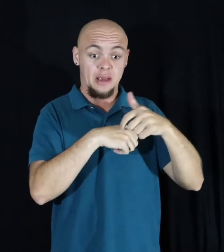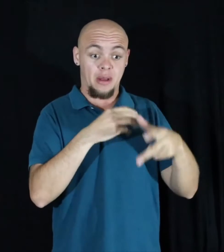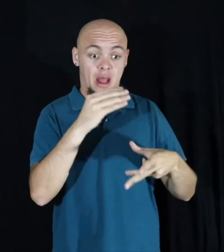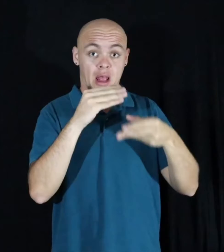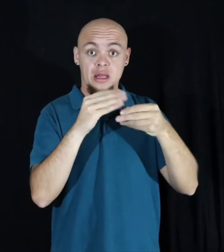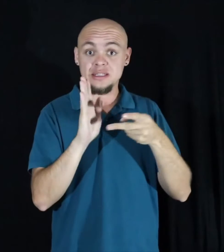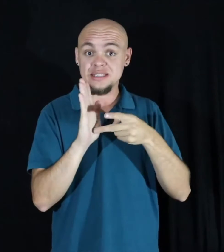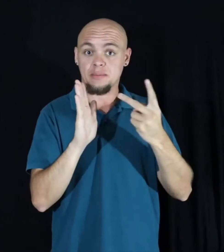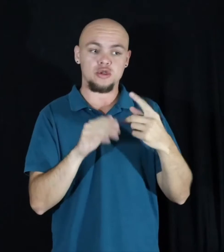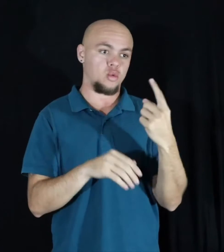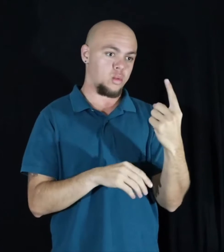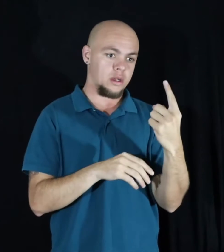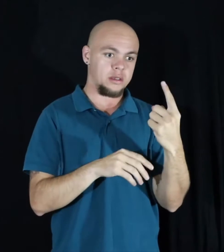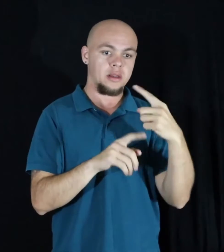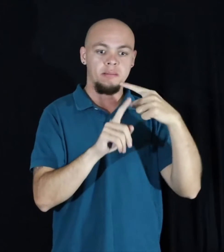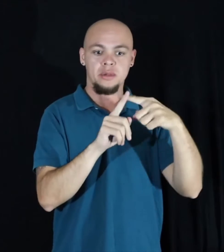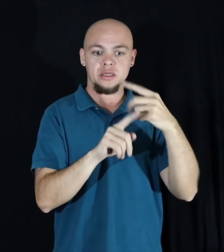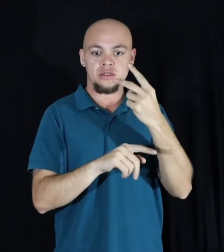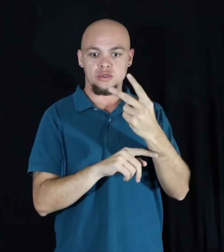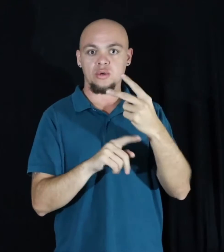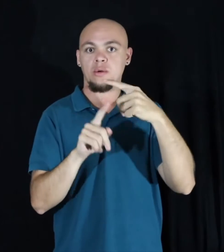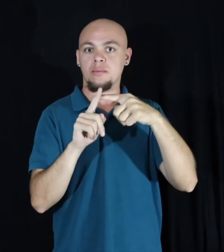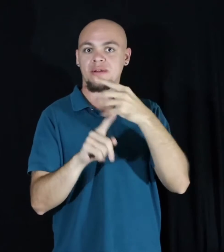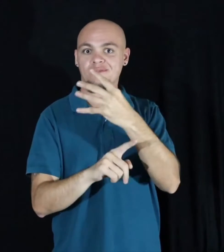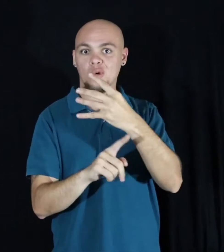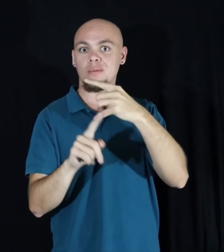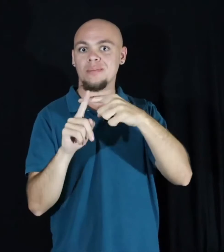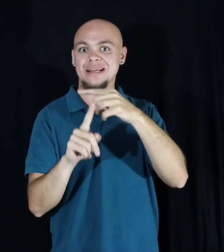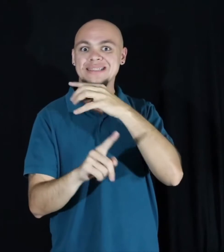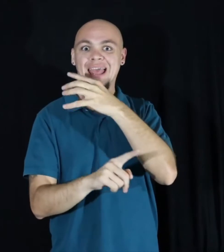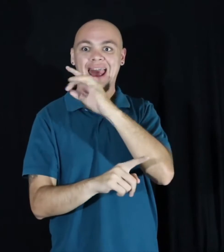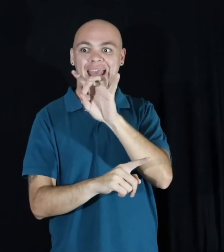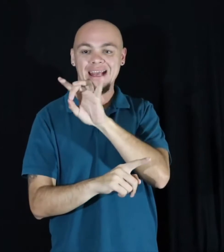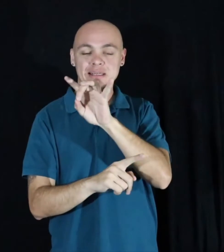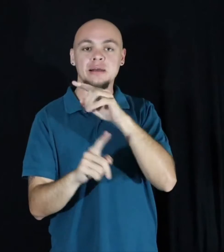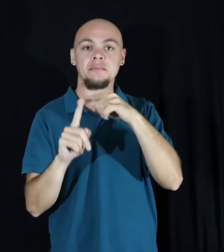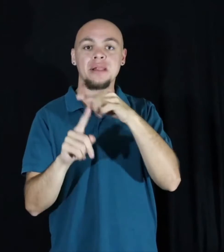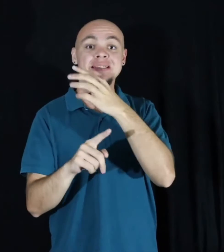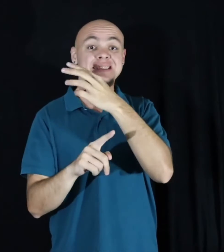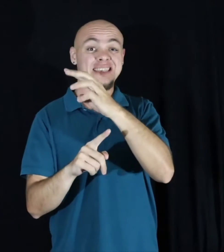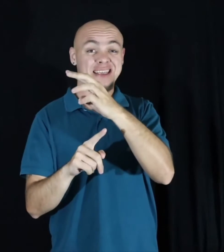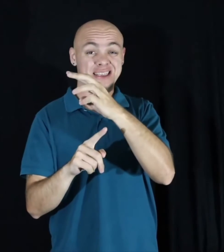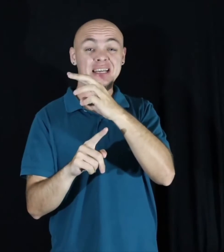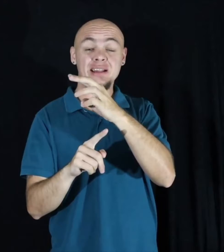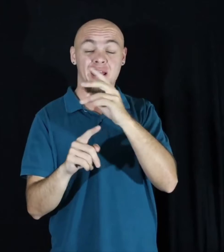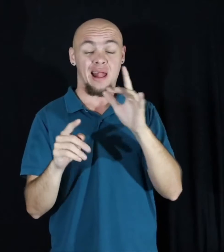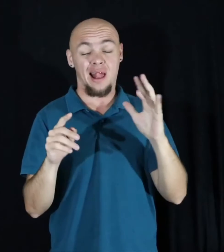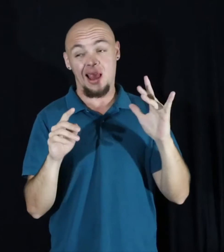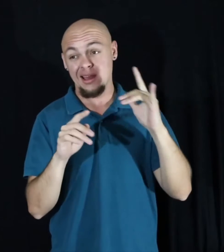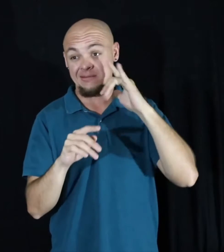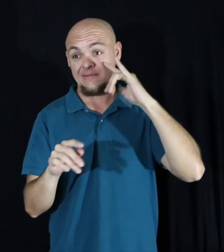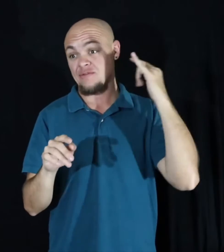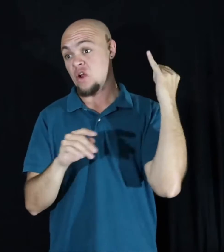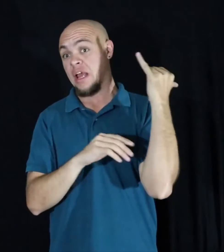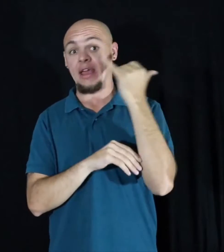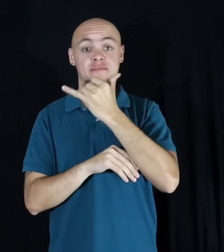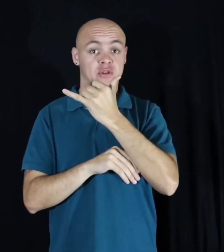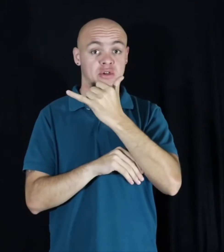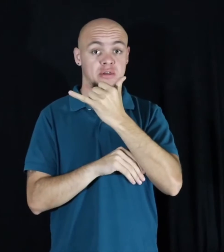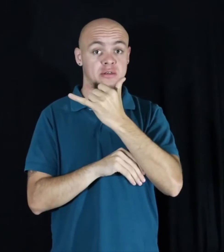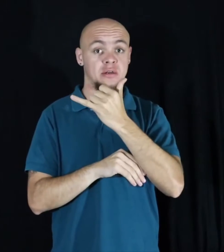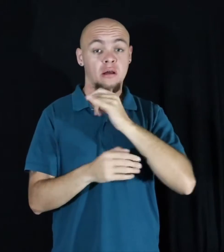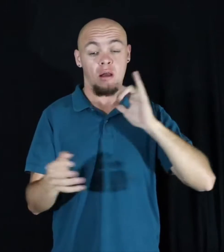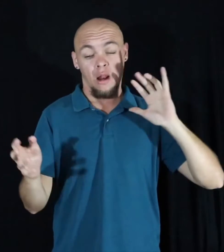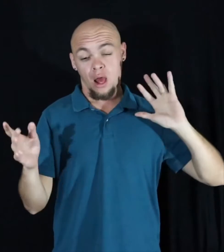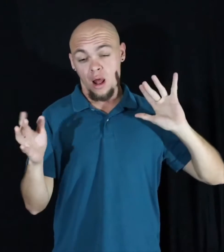I take 1 plus 2 plus 4 plus 8 plus 16, and I continue to infinity, and I add